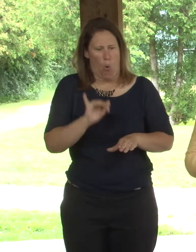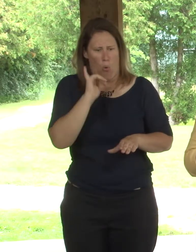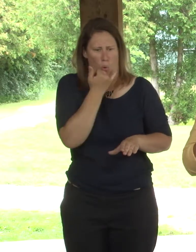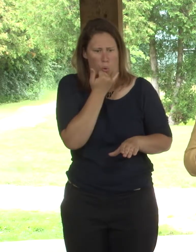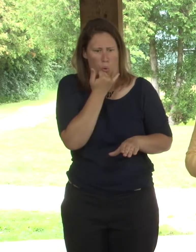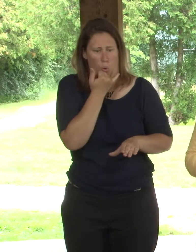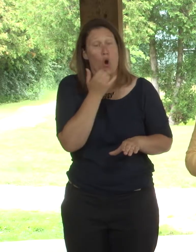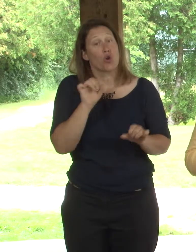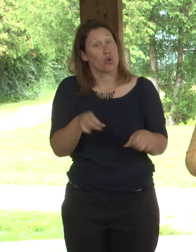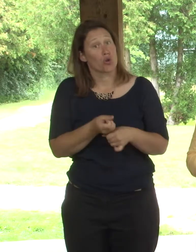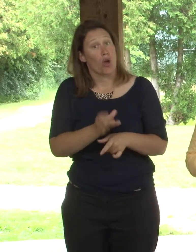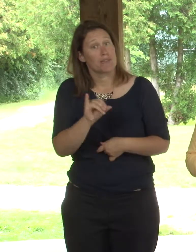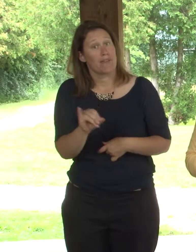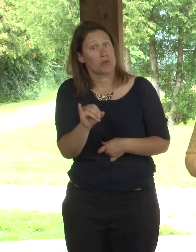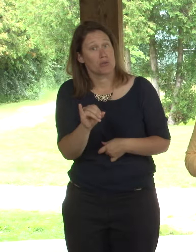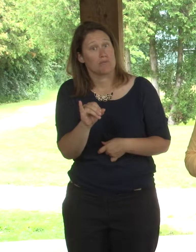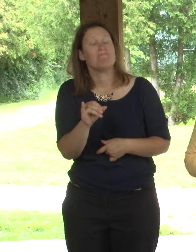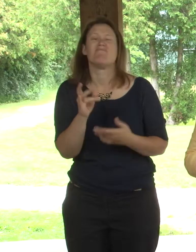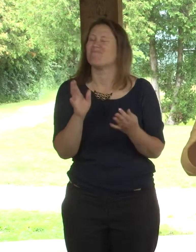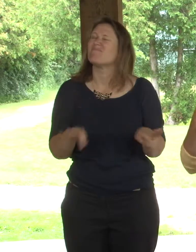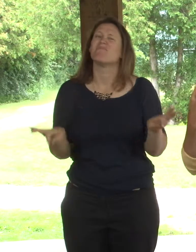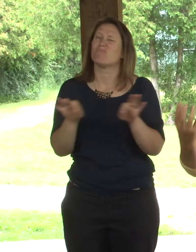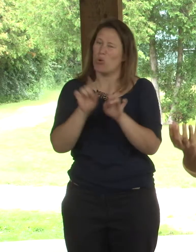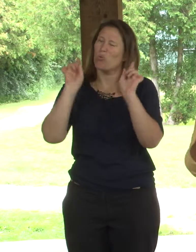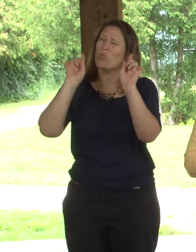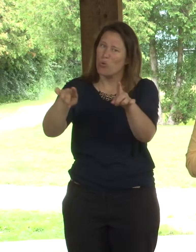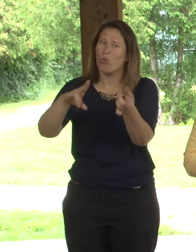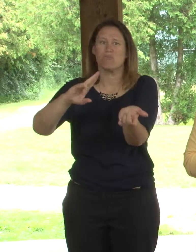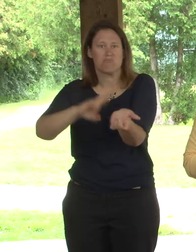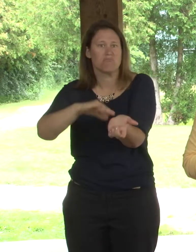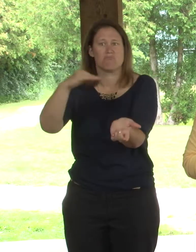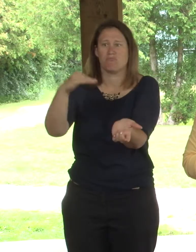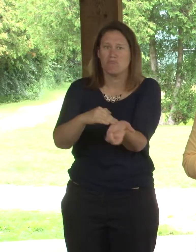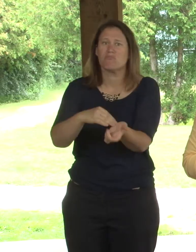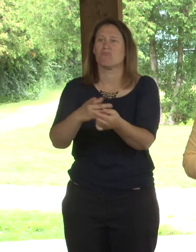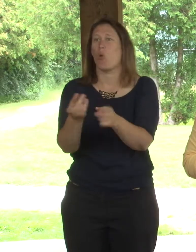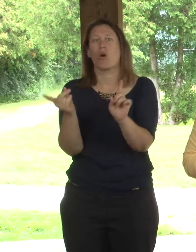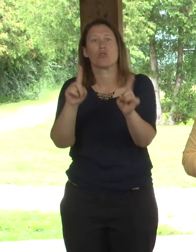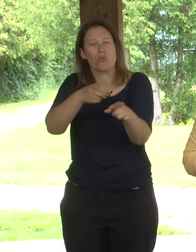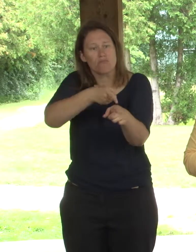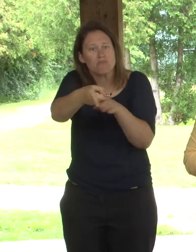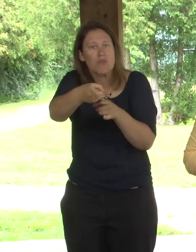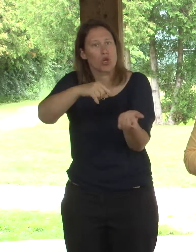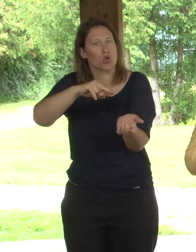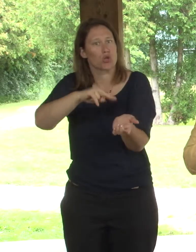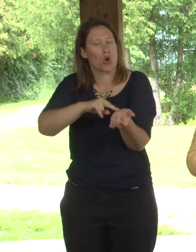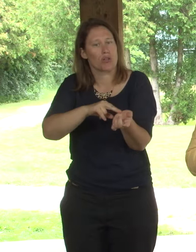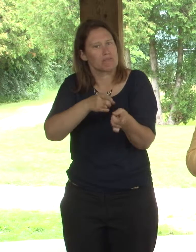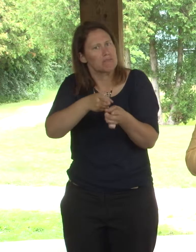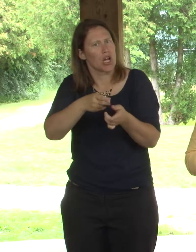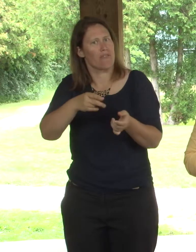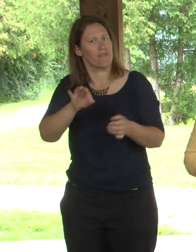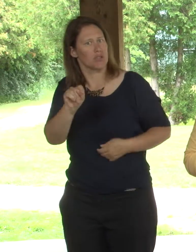make sure that you are speaking to your healthcare practitioner, you are accessing a foot care nurse. Be